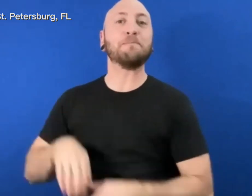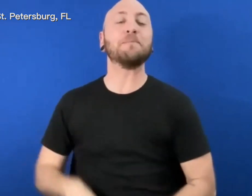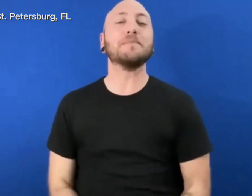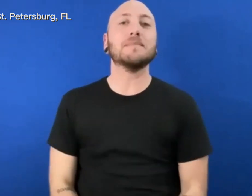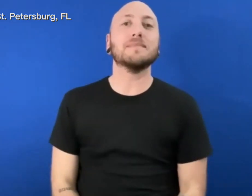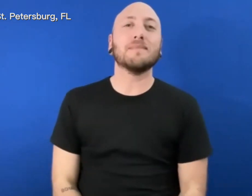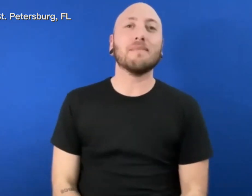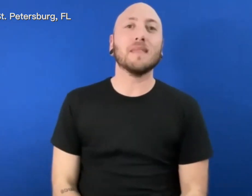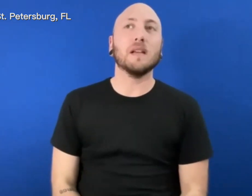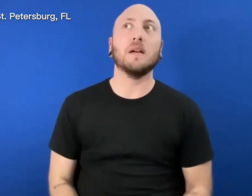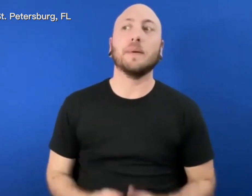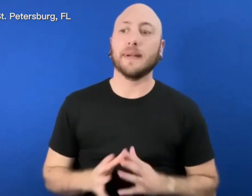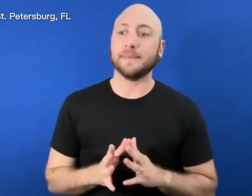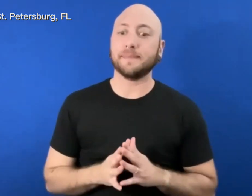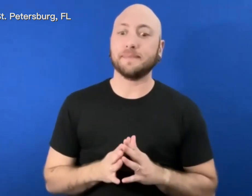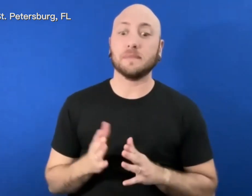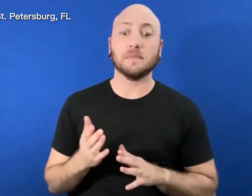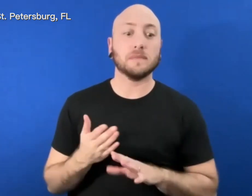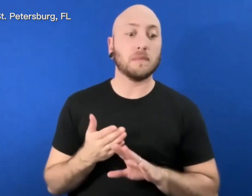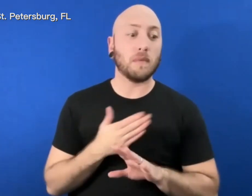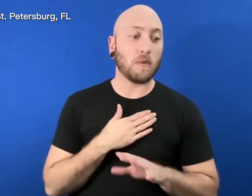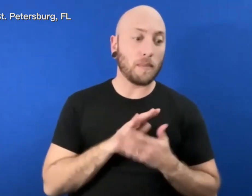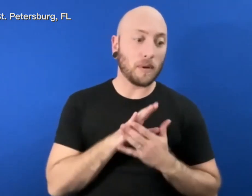What it was like, what had happened, and what it's like now.